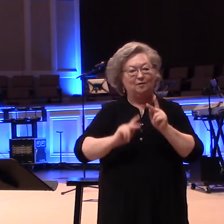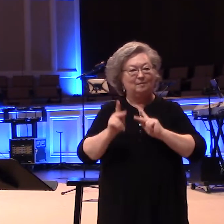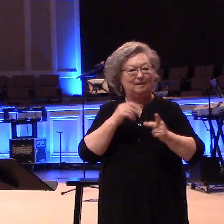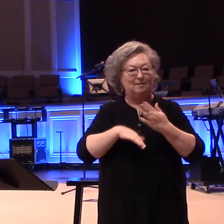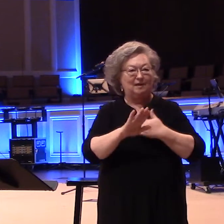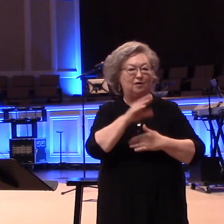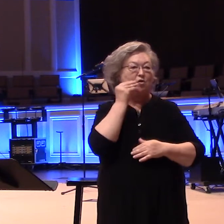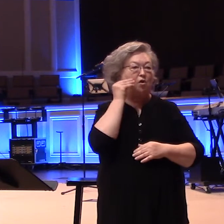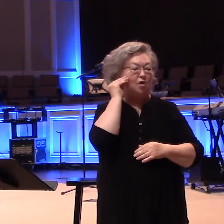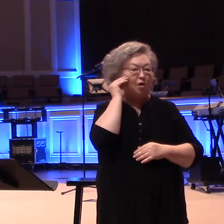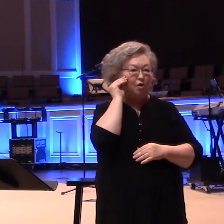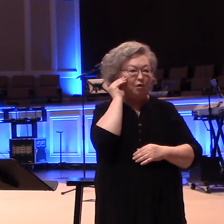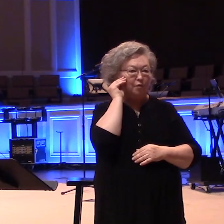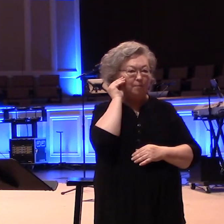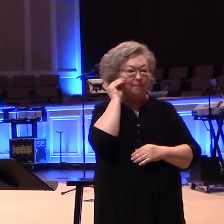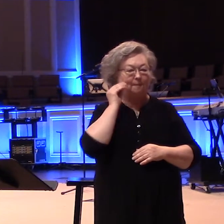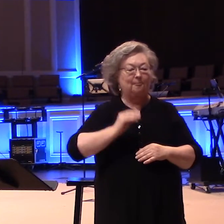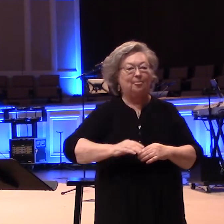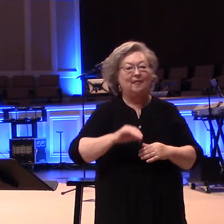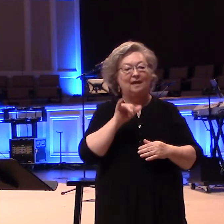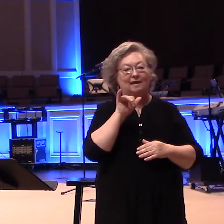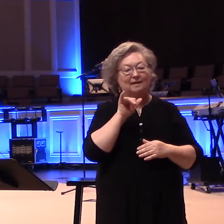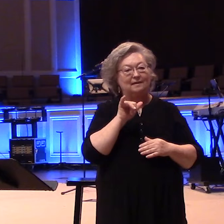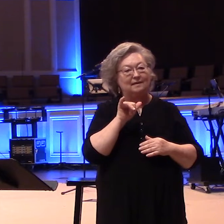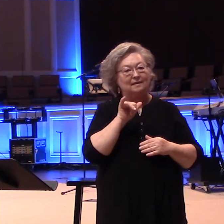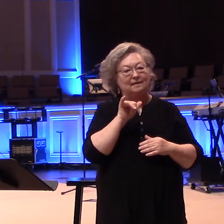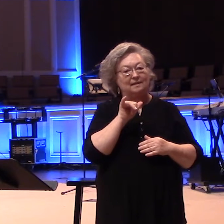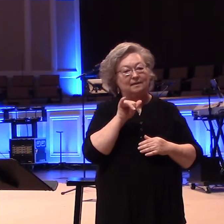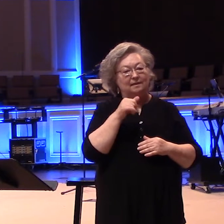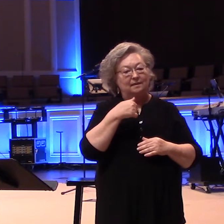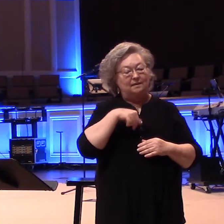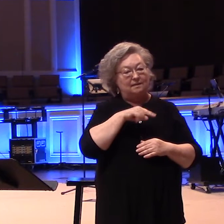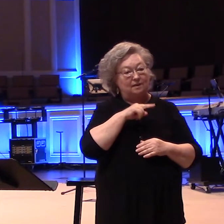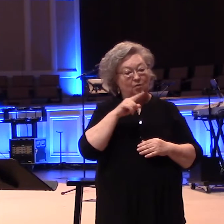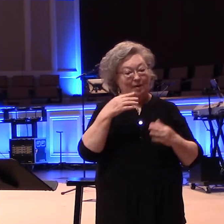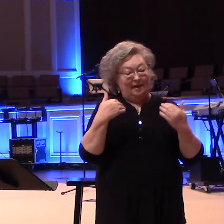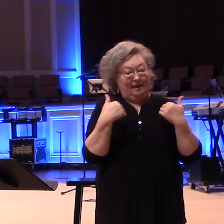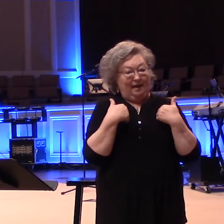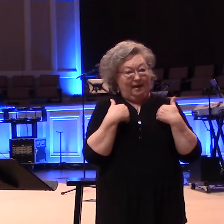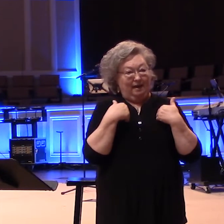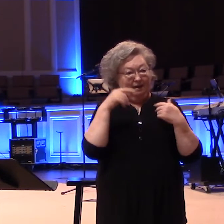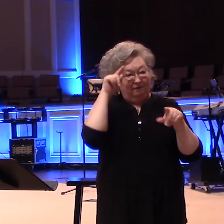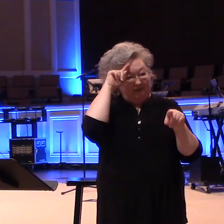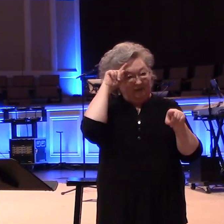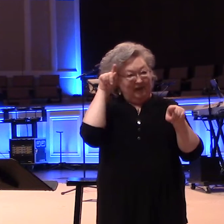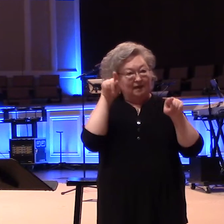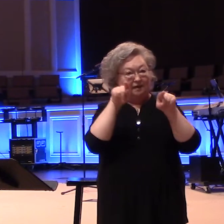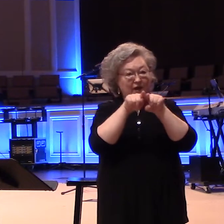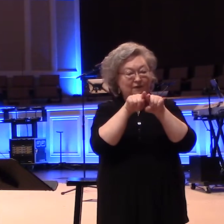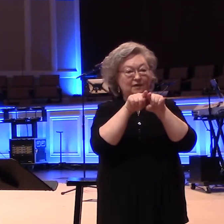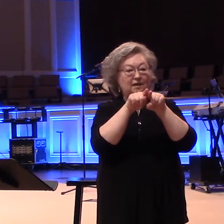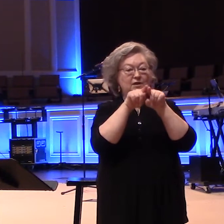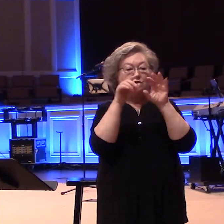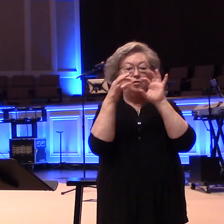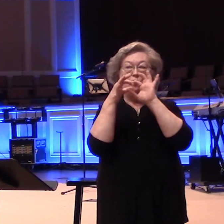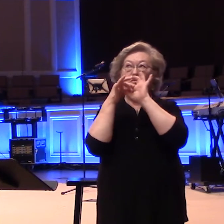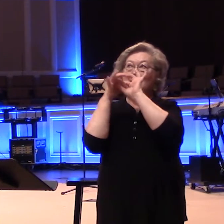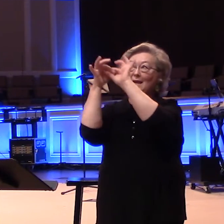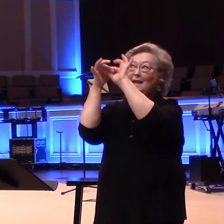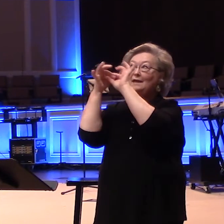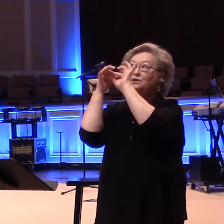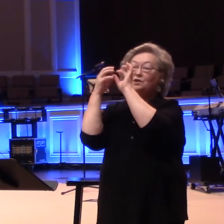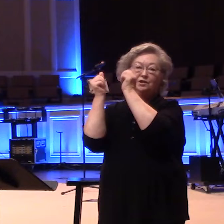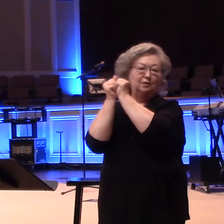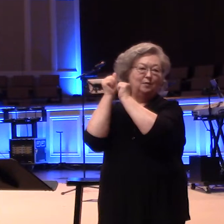the cornerstone about giving is that we're in a covenant relationship with a holy God who's inviting us to participate with